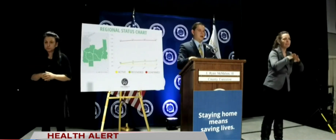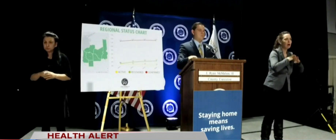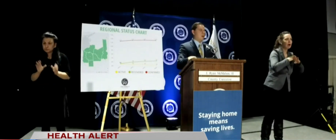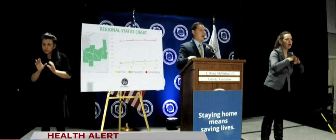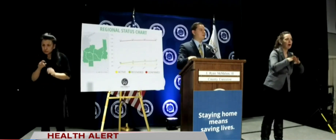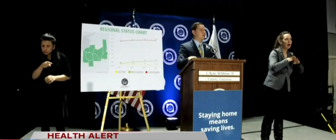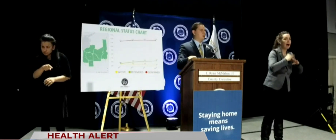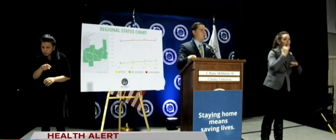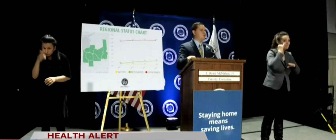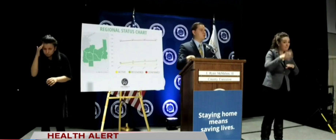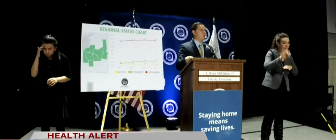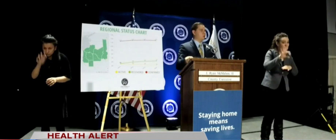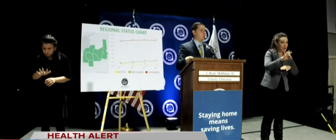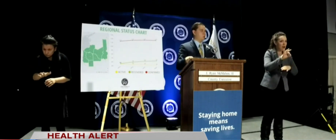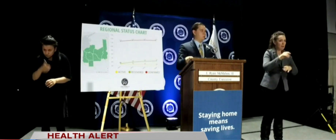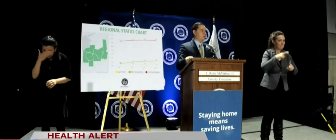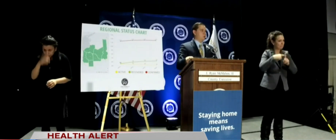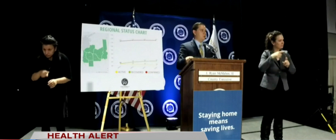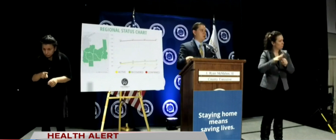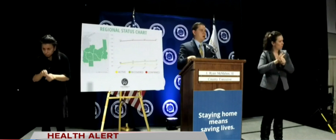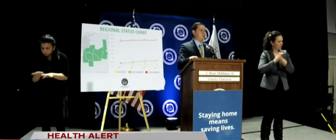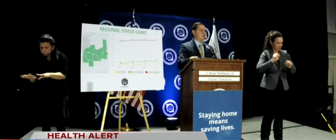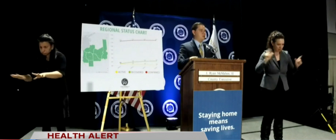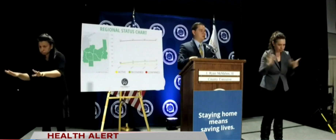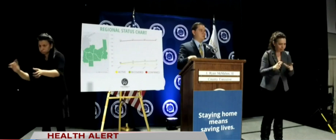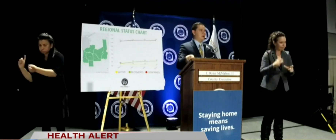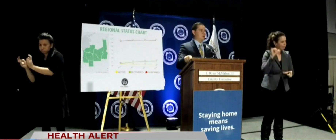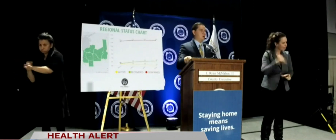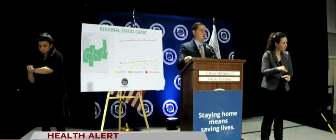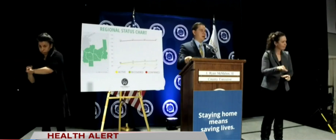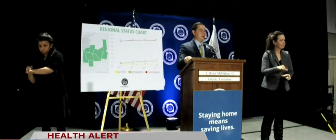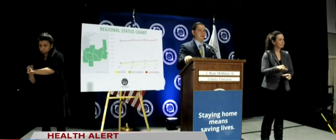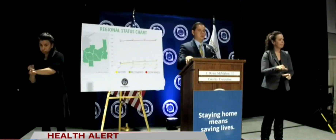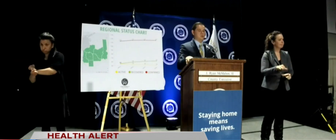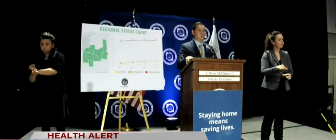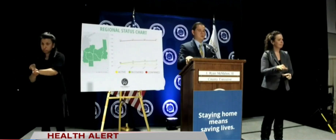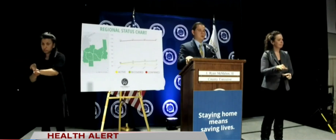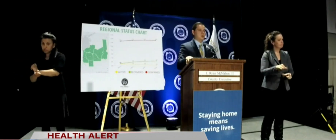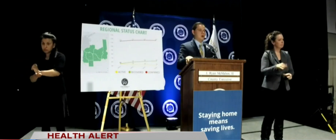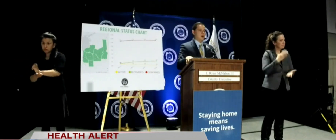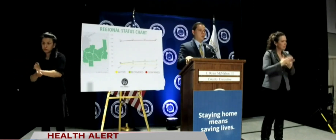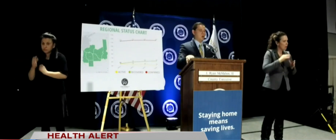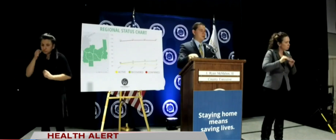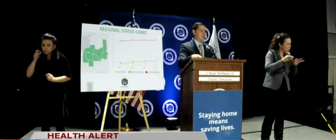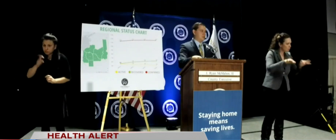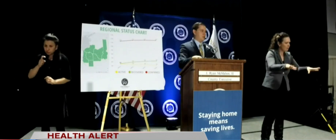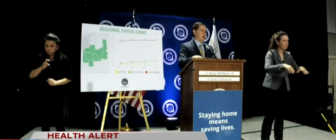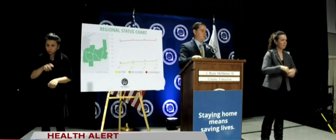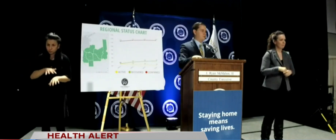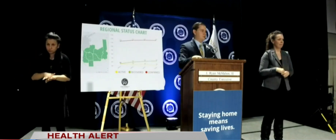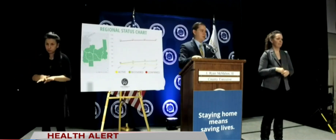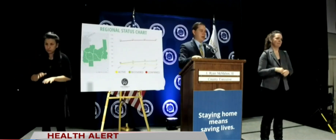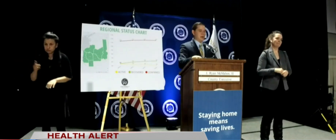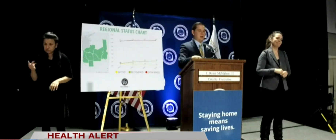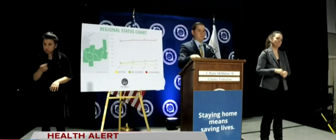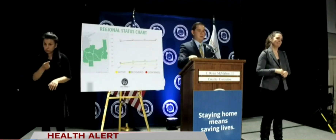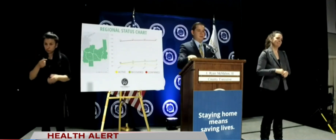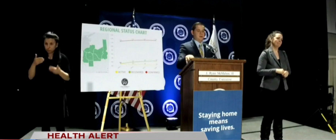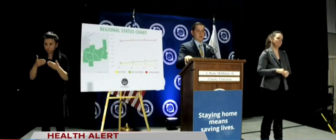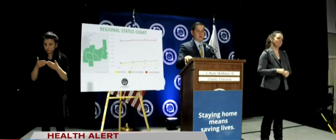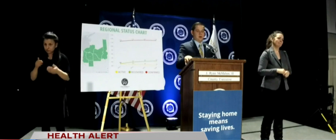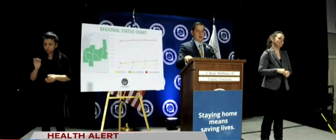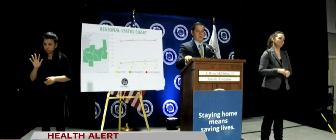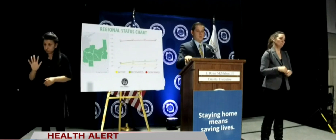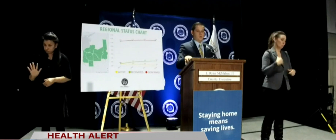that are impacting our most vulnerable, which are seniors, many with underlying conditions, we're going to save lives, A, and